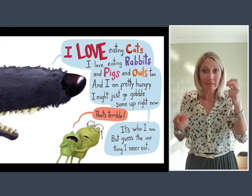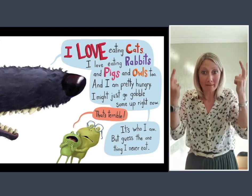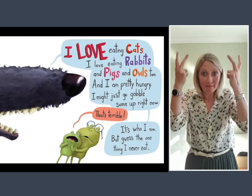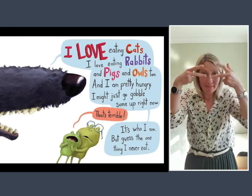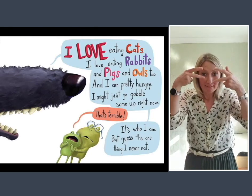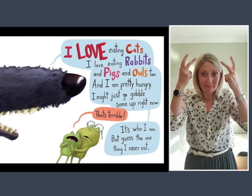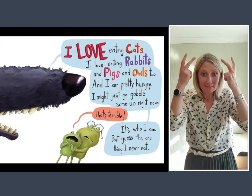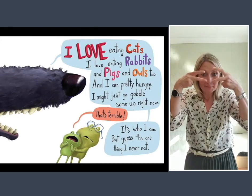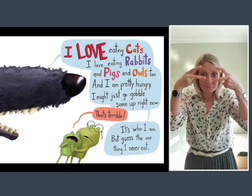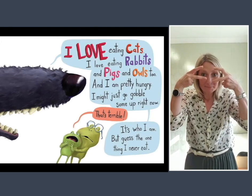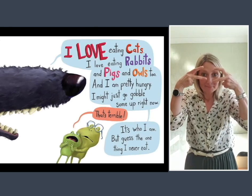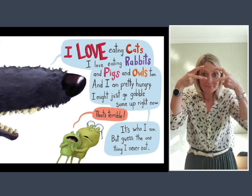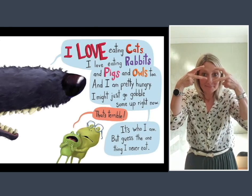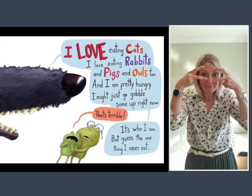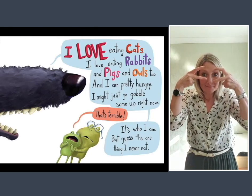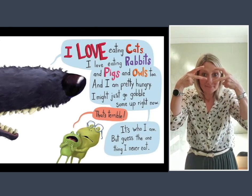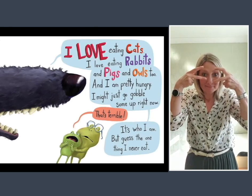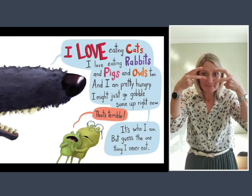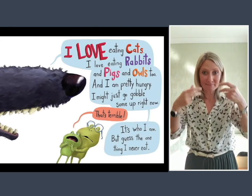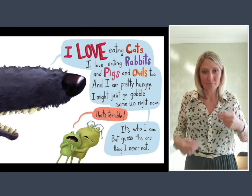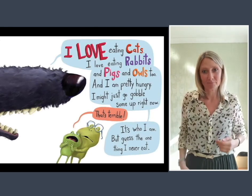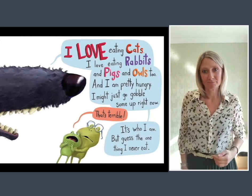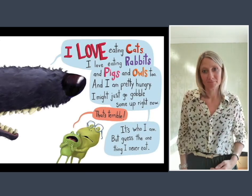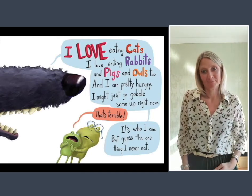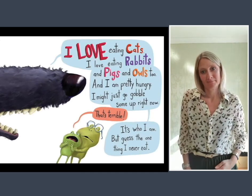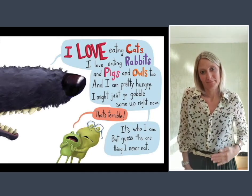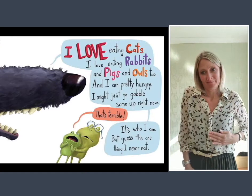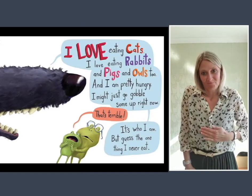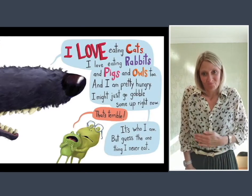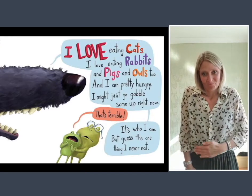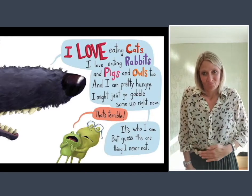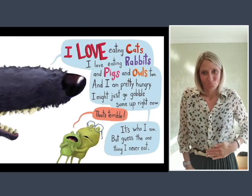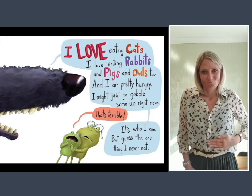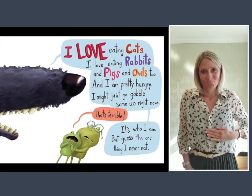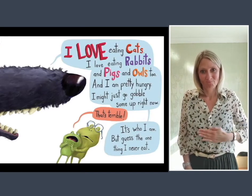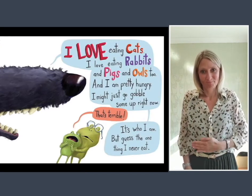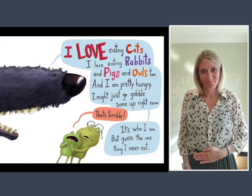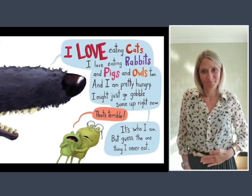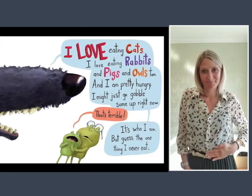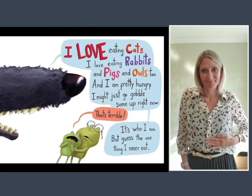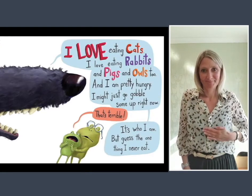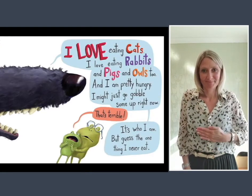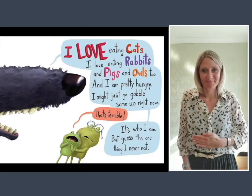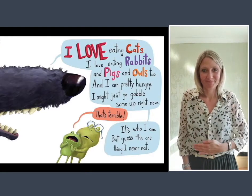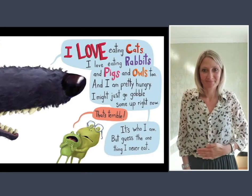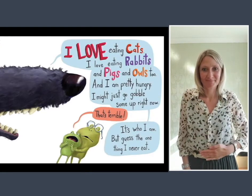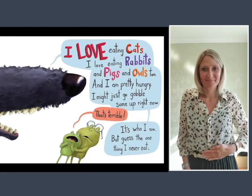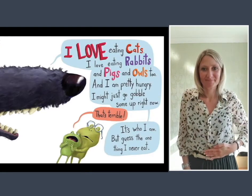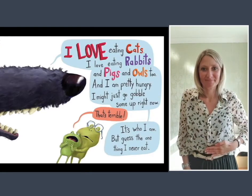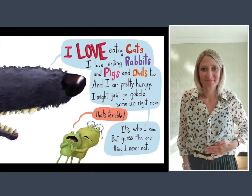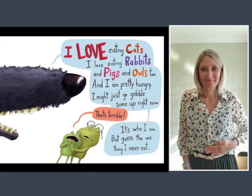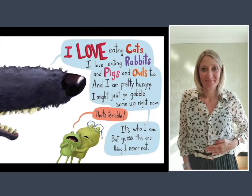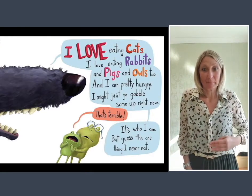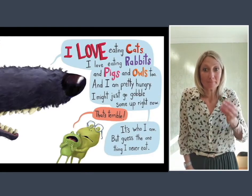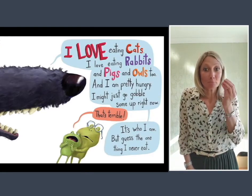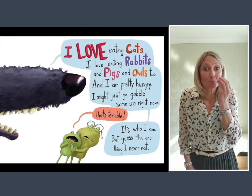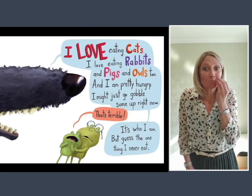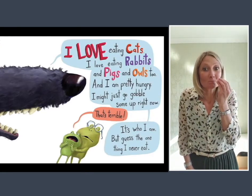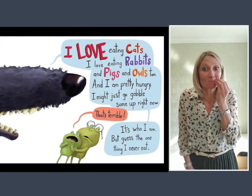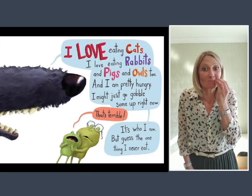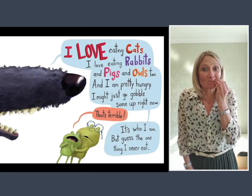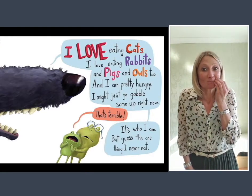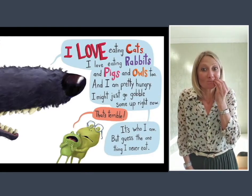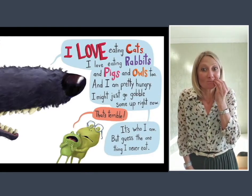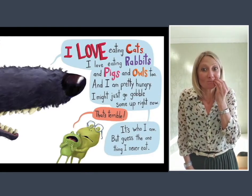owls too. And I'm pretty hungry. I might just go gobble some